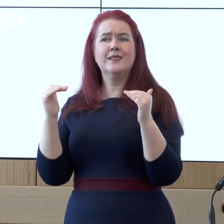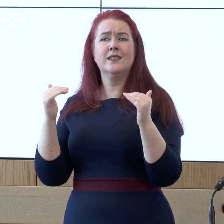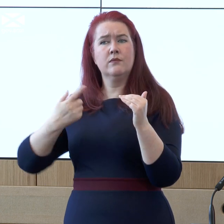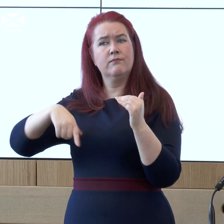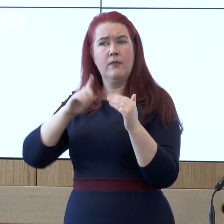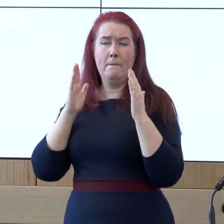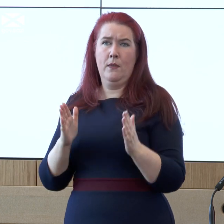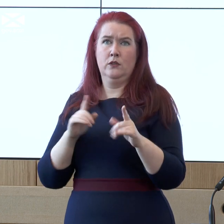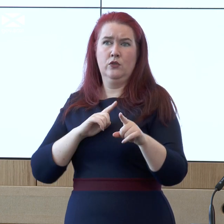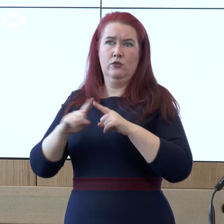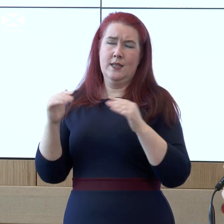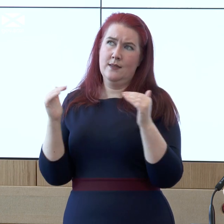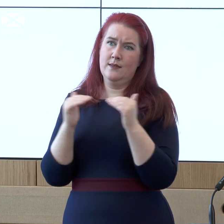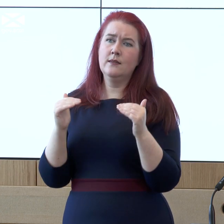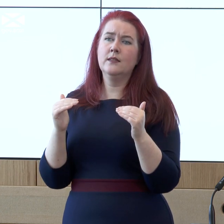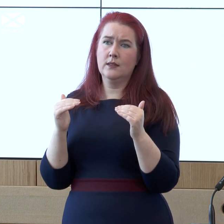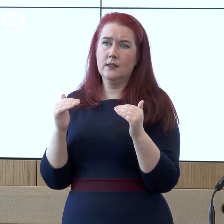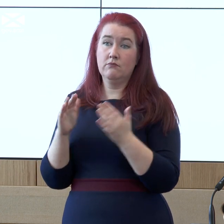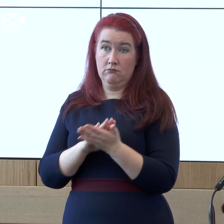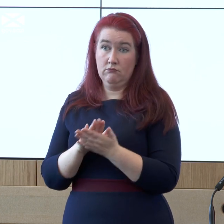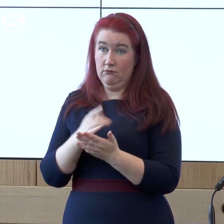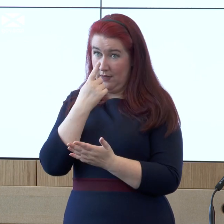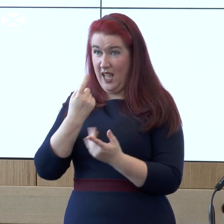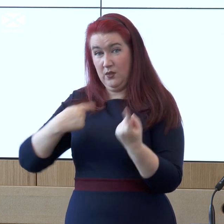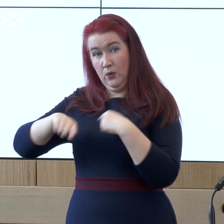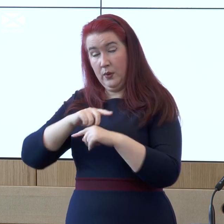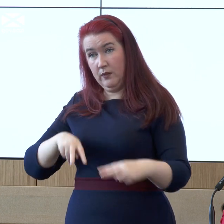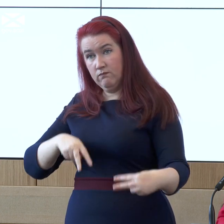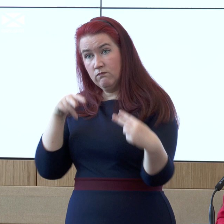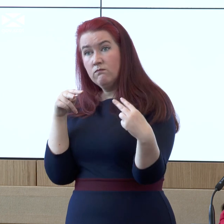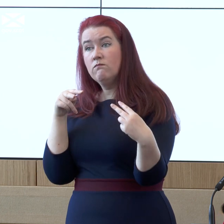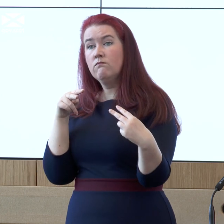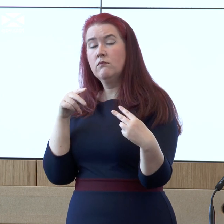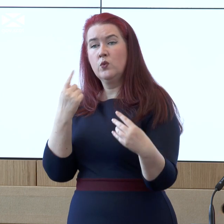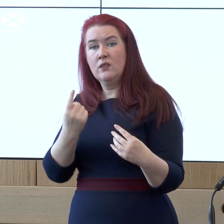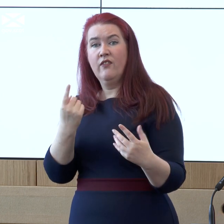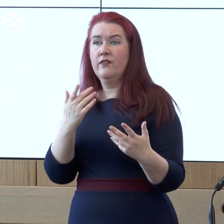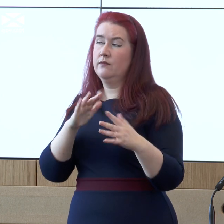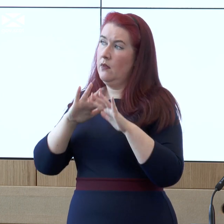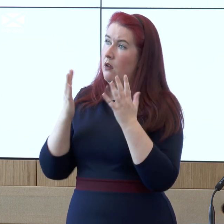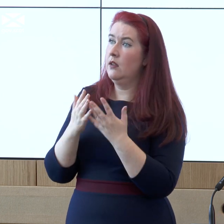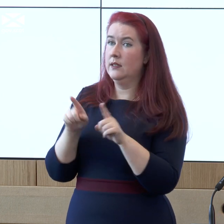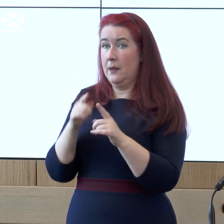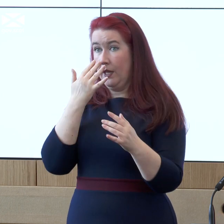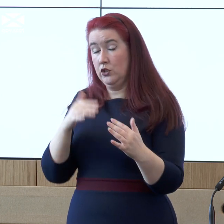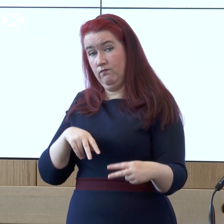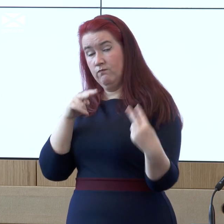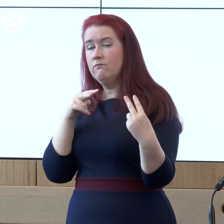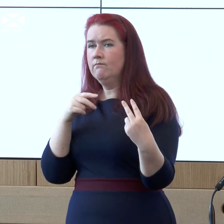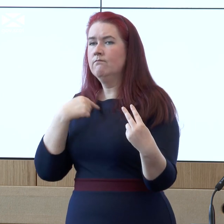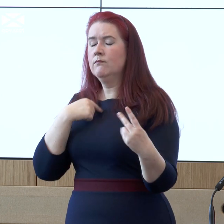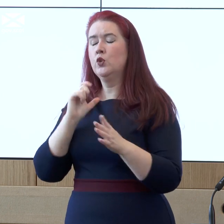hold ourselves to. Can we look you and your peers across the world in the eye and say that we are doing